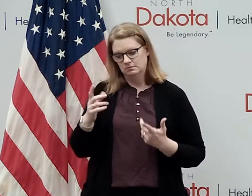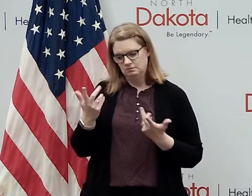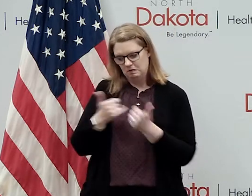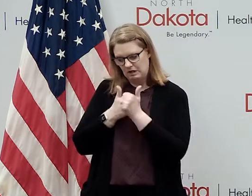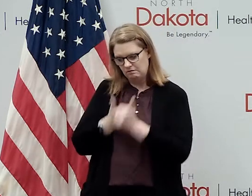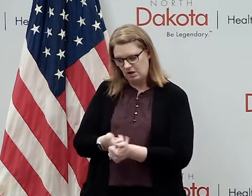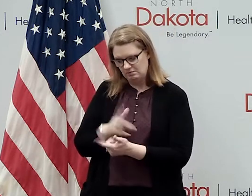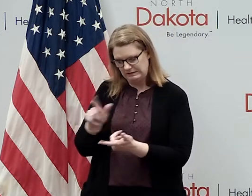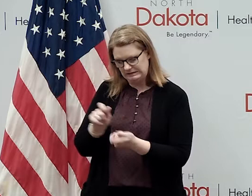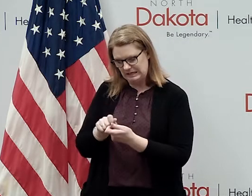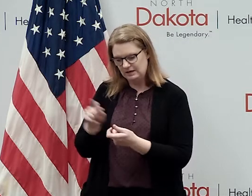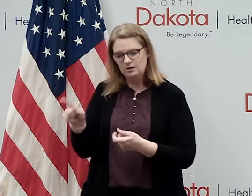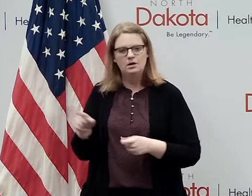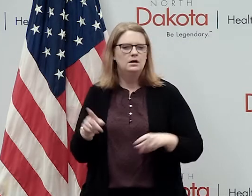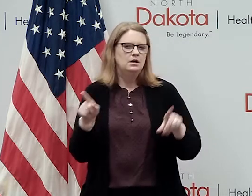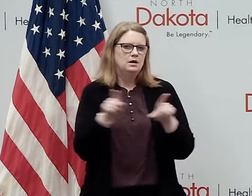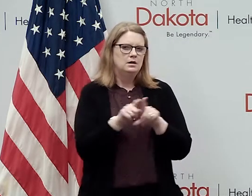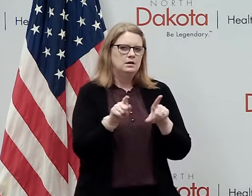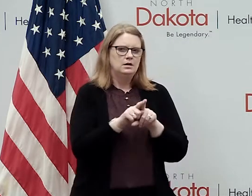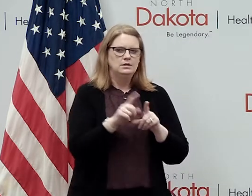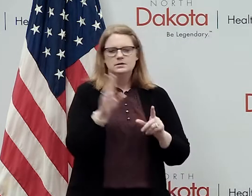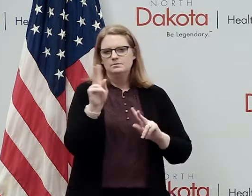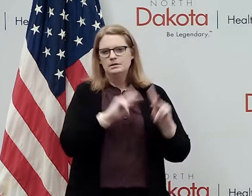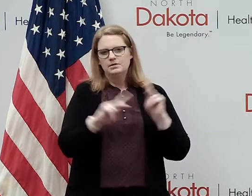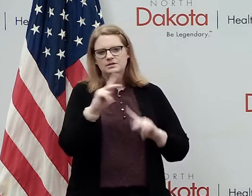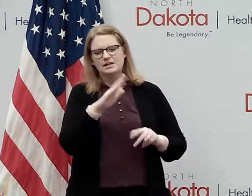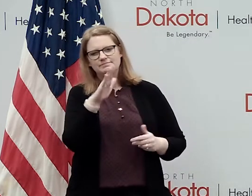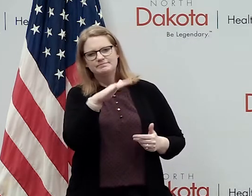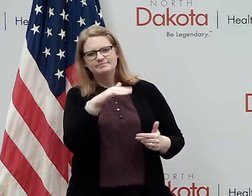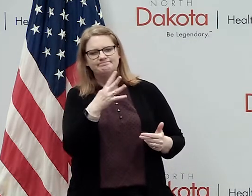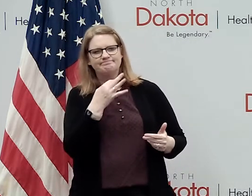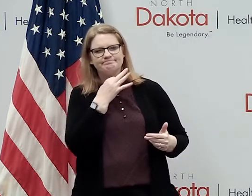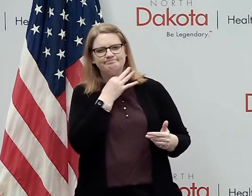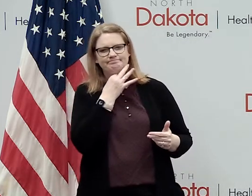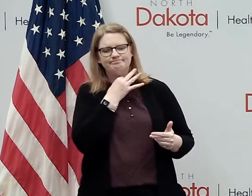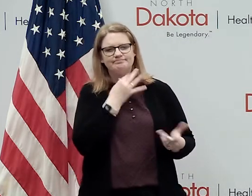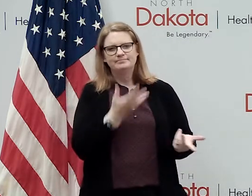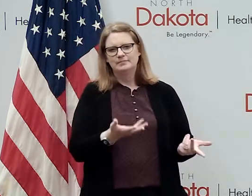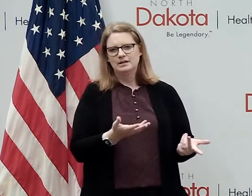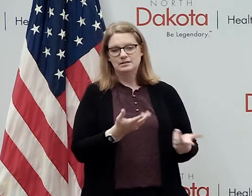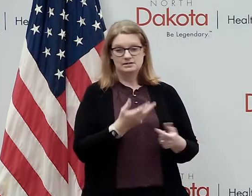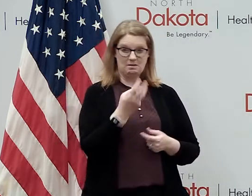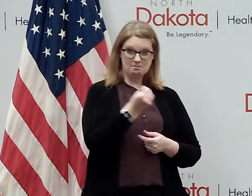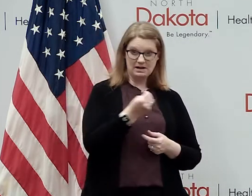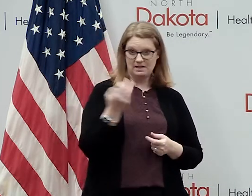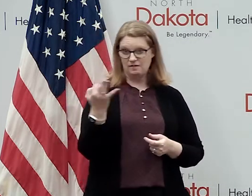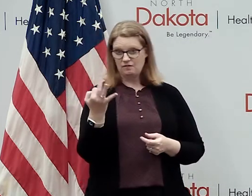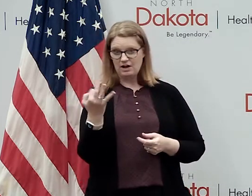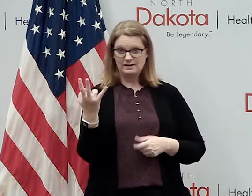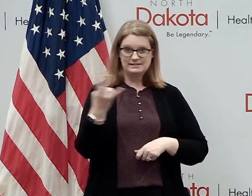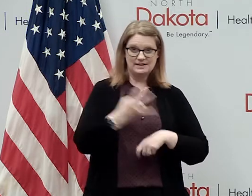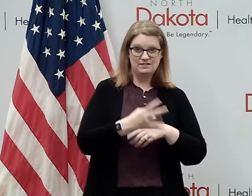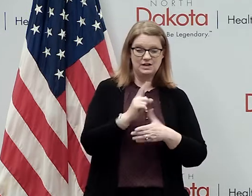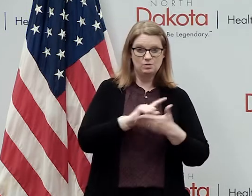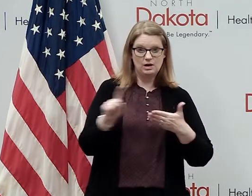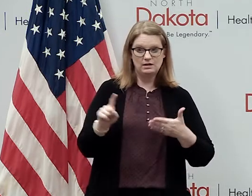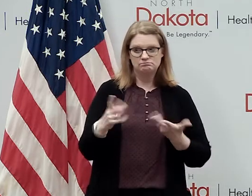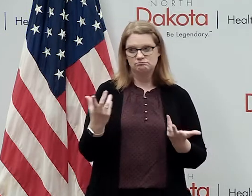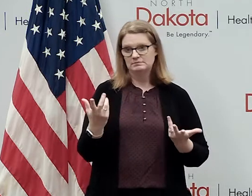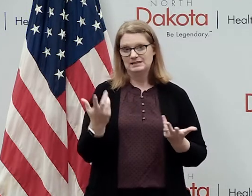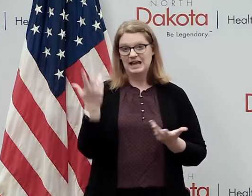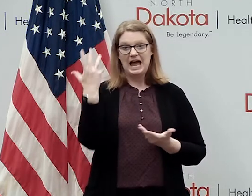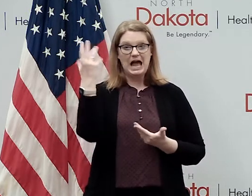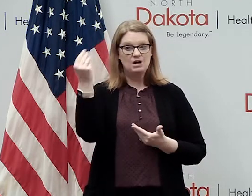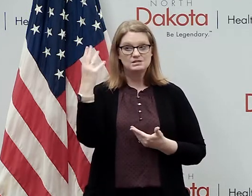protocol. We've also had some questions. People have said, hey, is this only, Monday through Friday or 7 days a week? Outside visitation